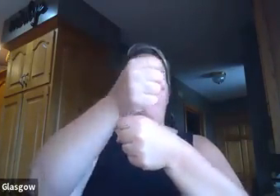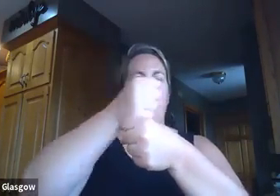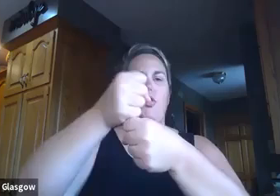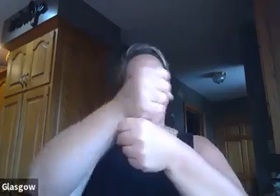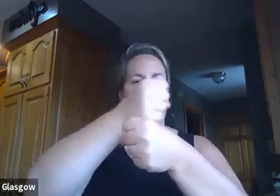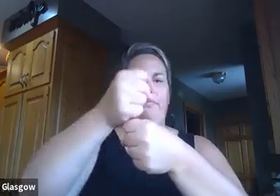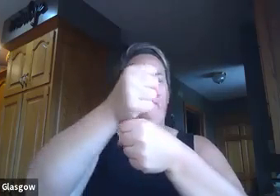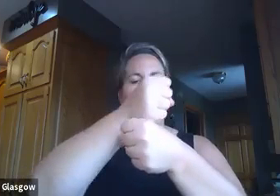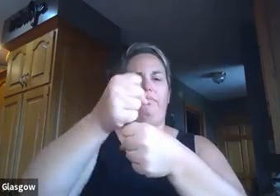one moves.